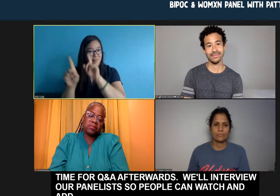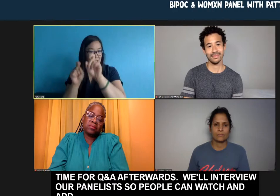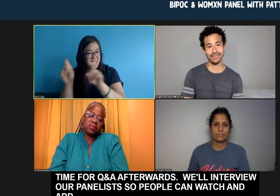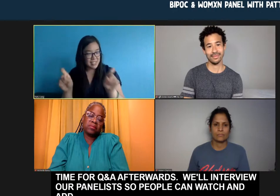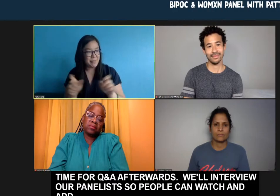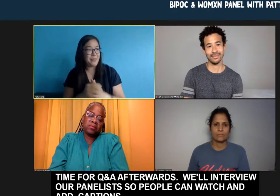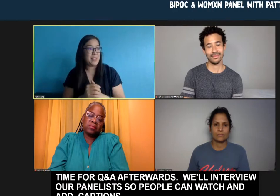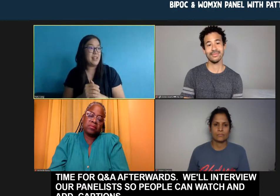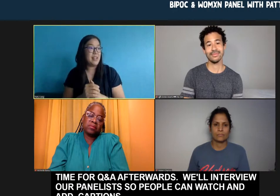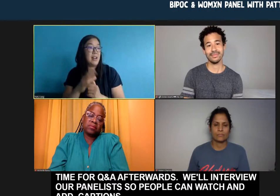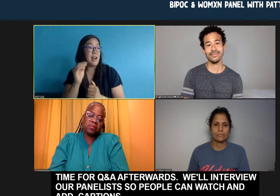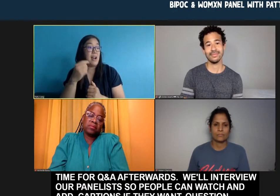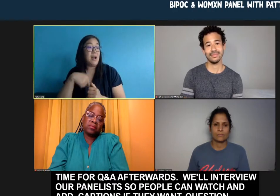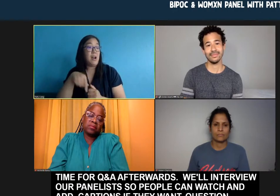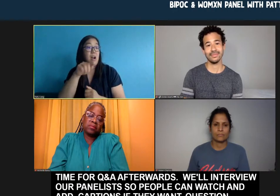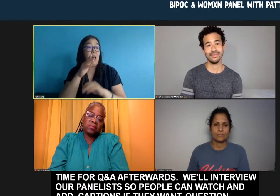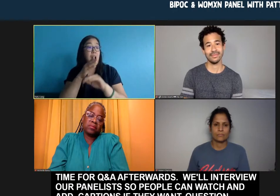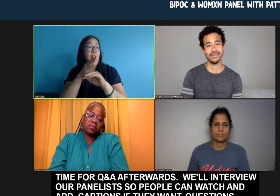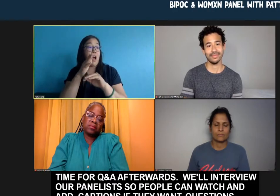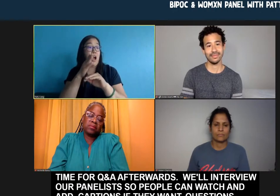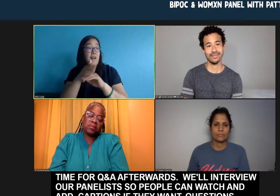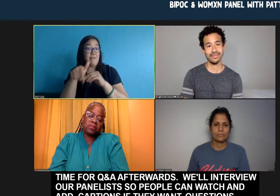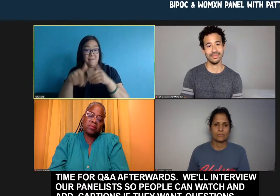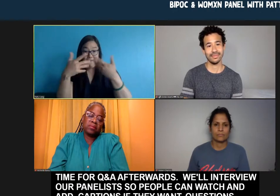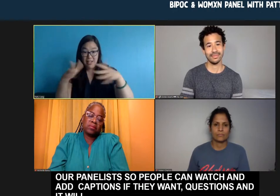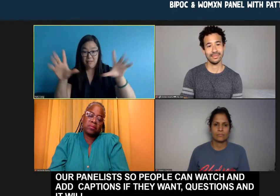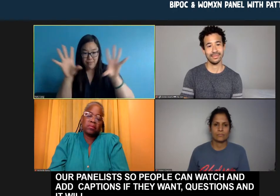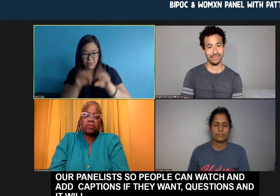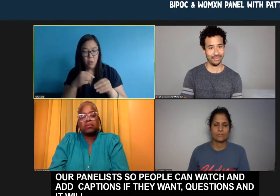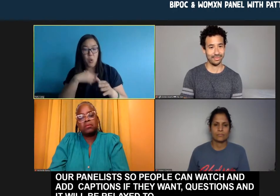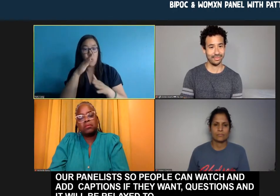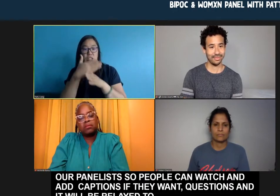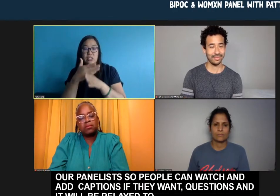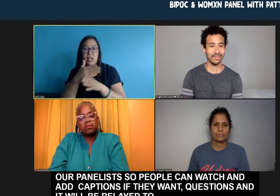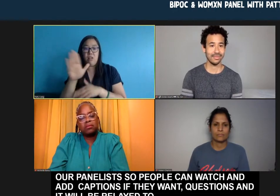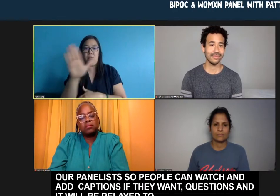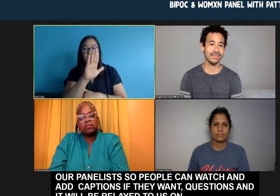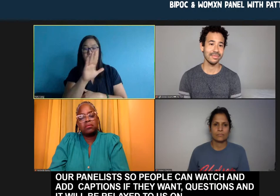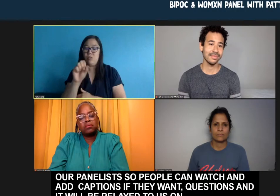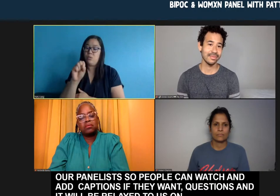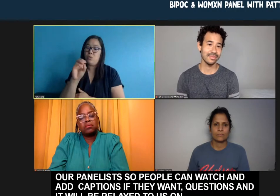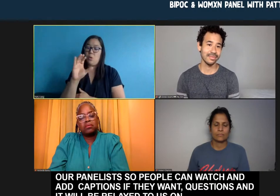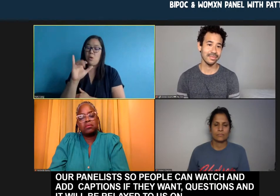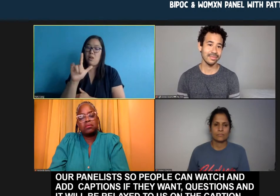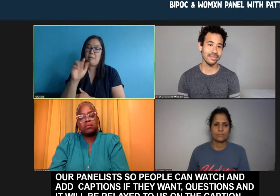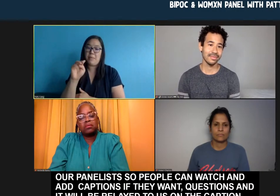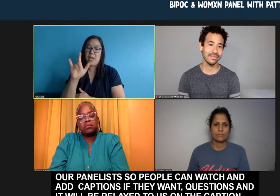the caption features in Facebook and YouTube. So once we're finished, we've concluded, then we will go ahead and